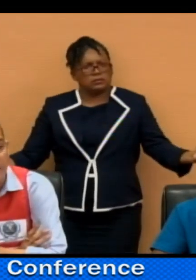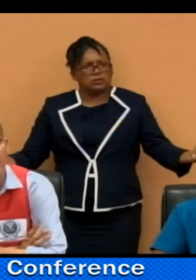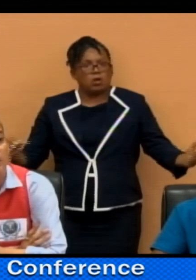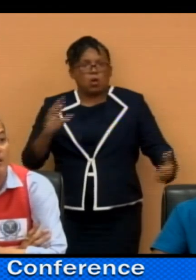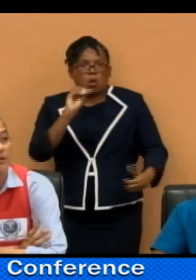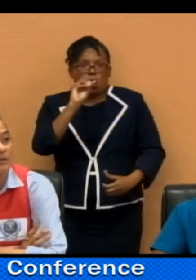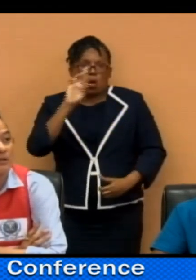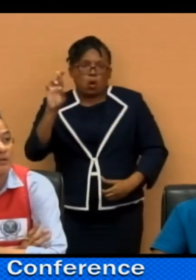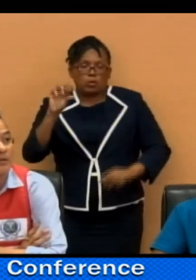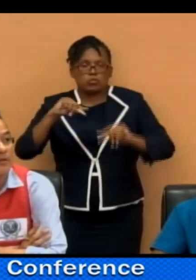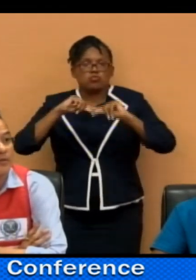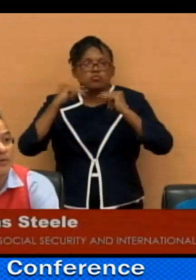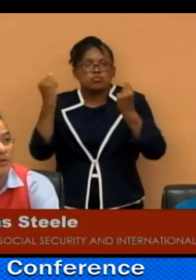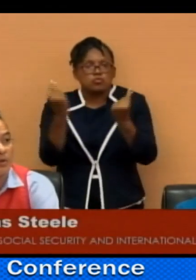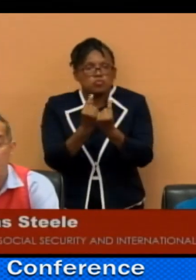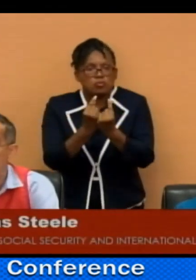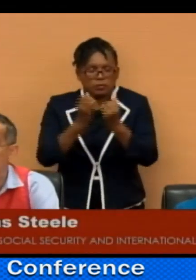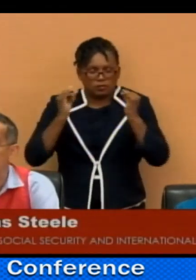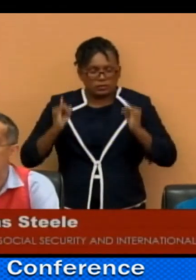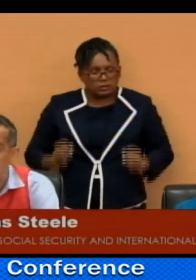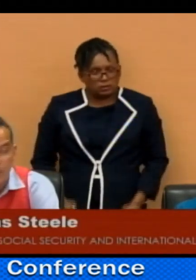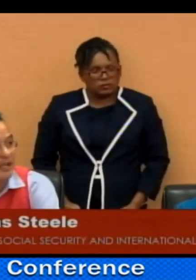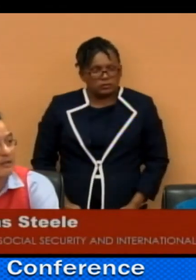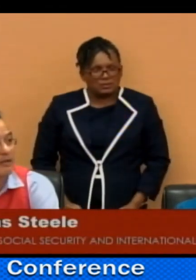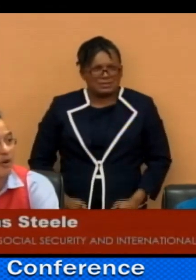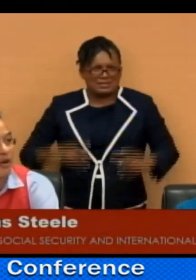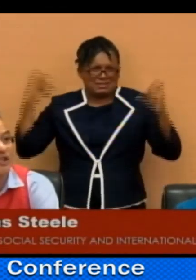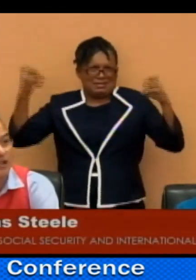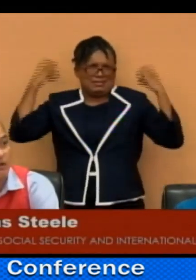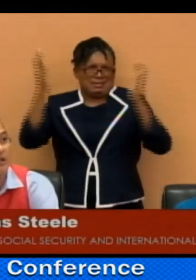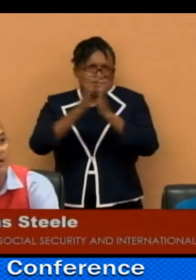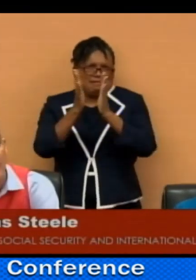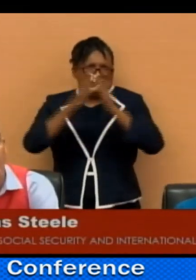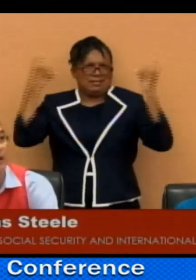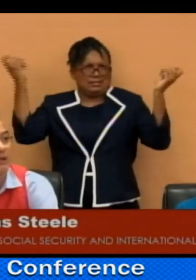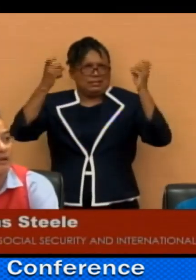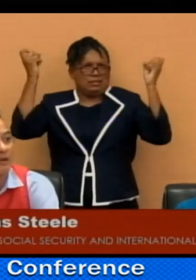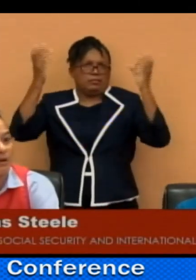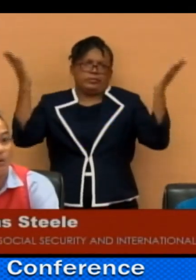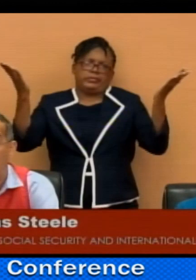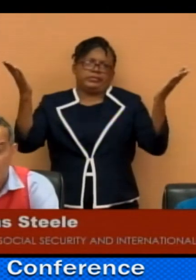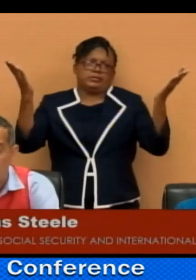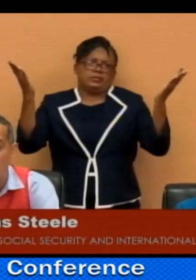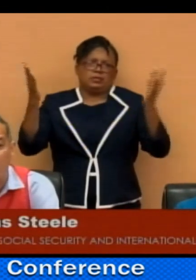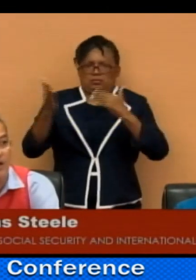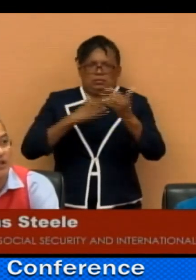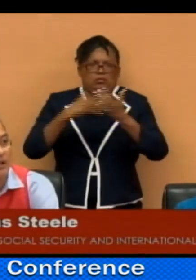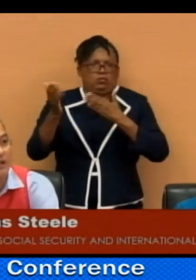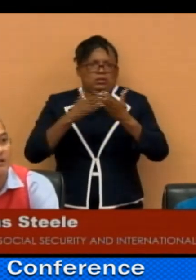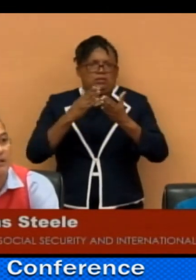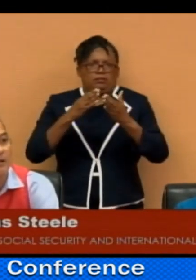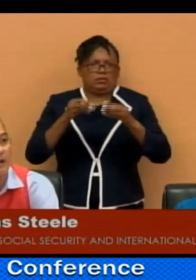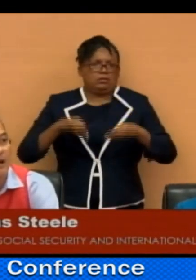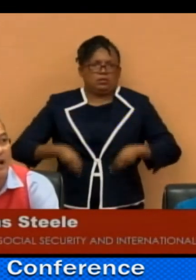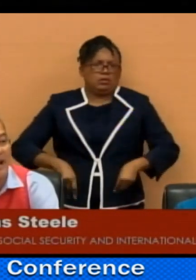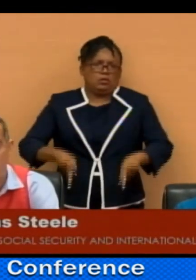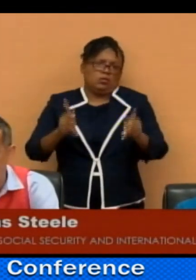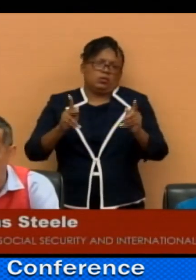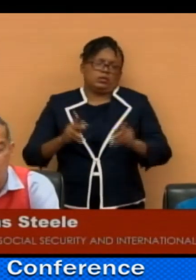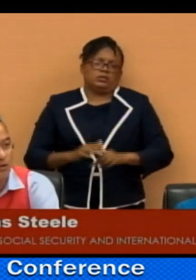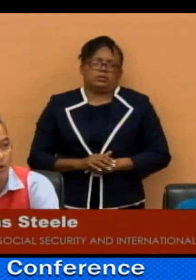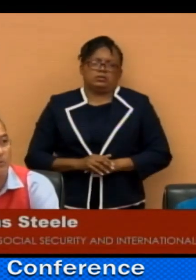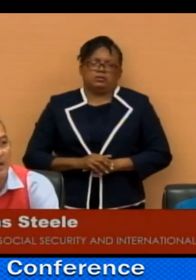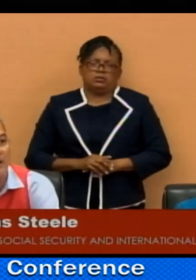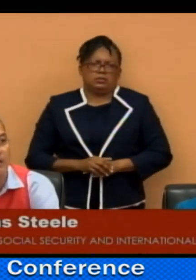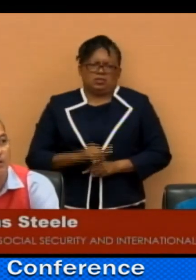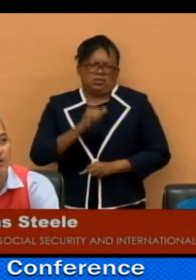of individuals who decide to celebrate or continue to celebrate whatever occasion it is, and